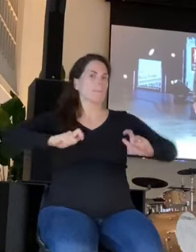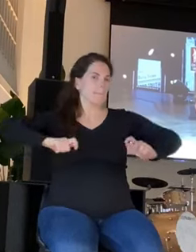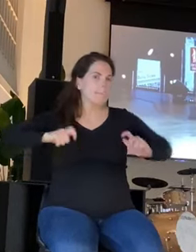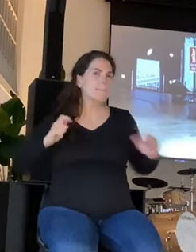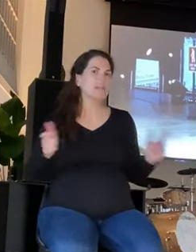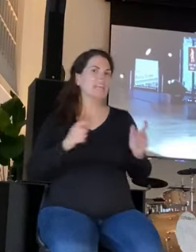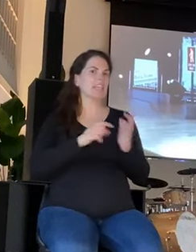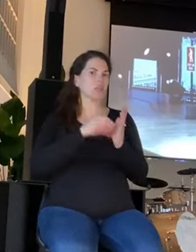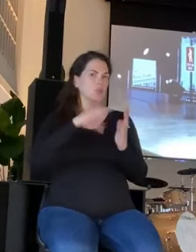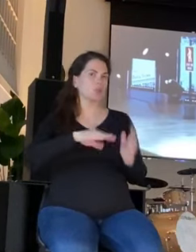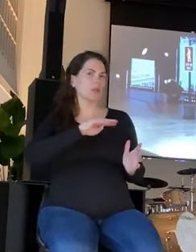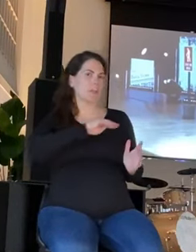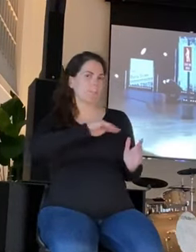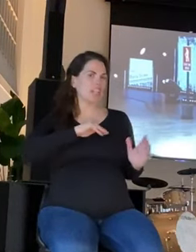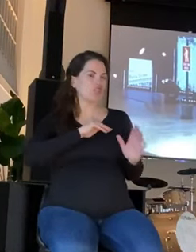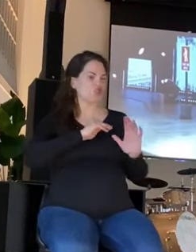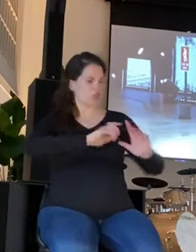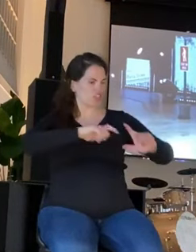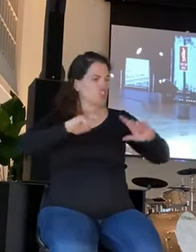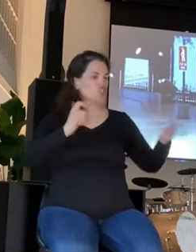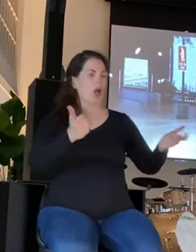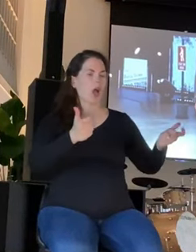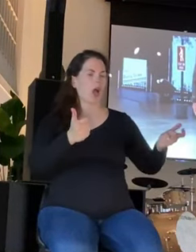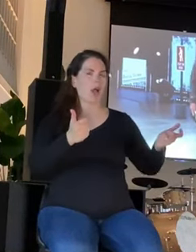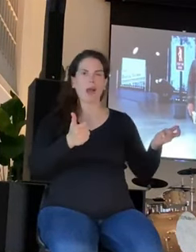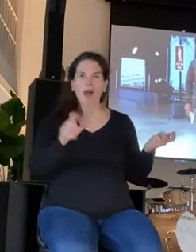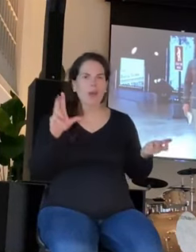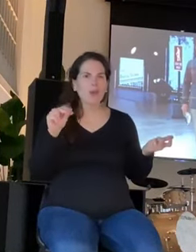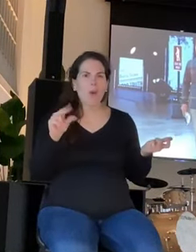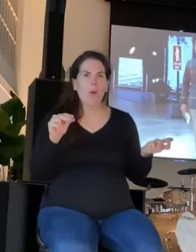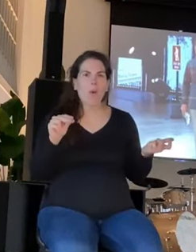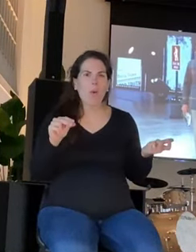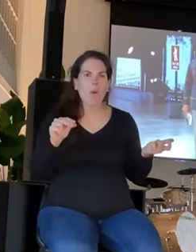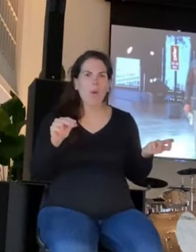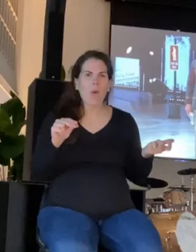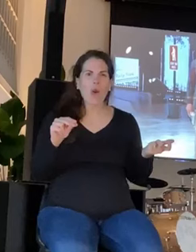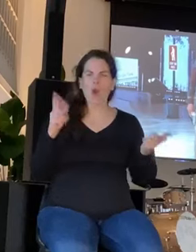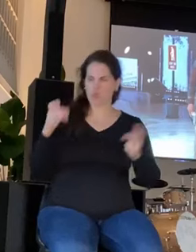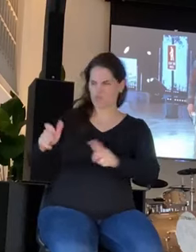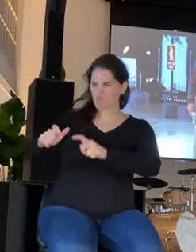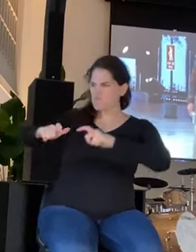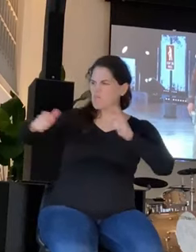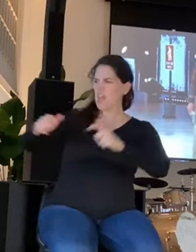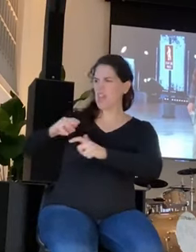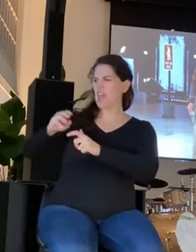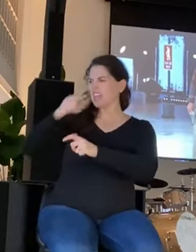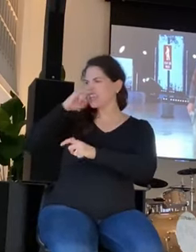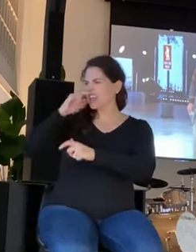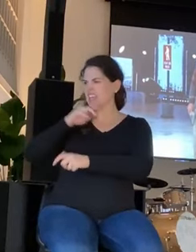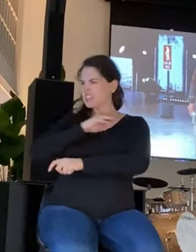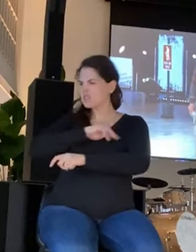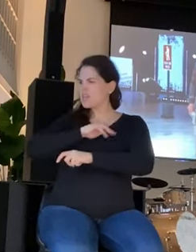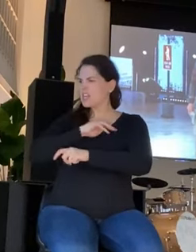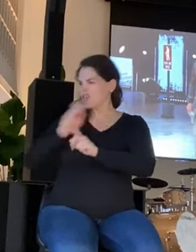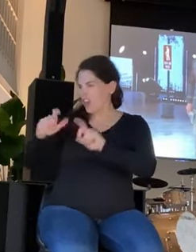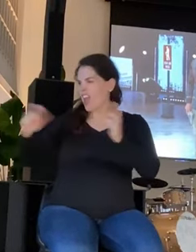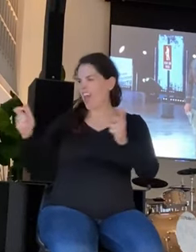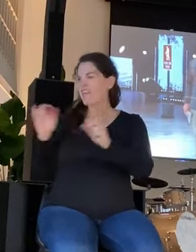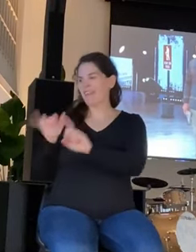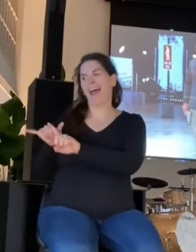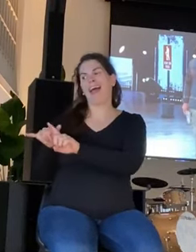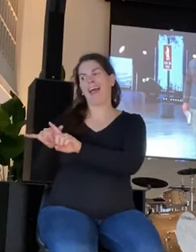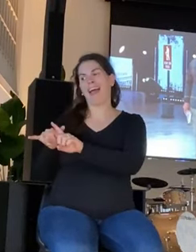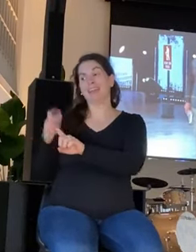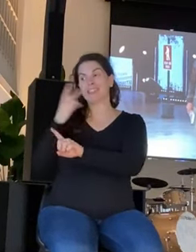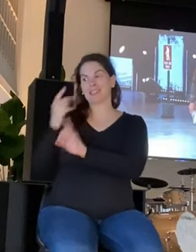student ministry. It is not because we're trying to build a big kids ministry. It's because we're trying to help you and your